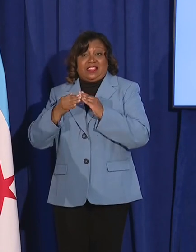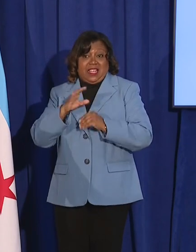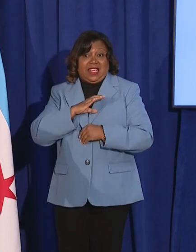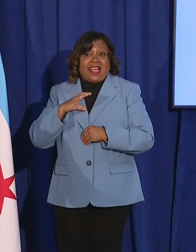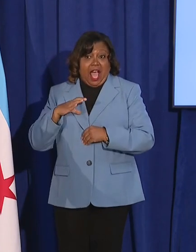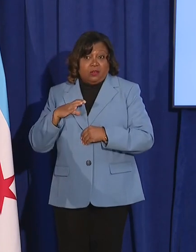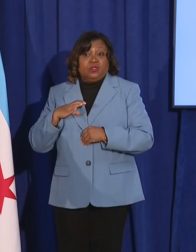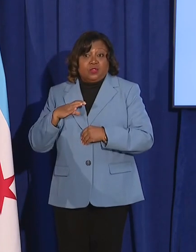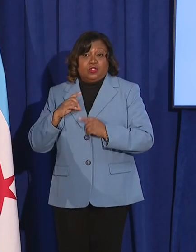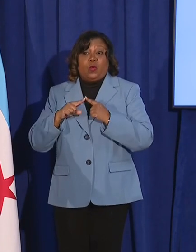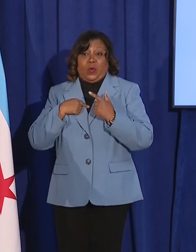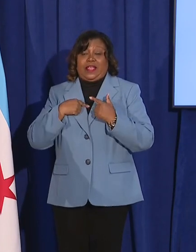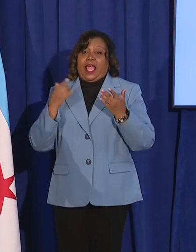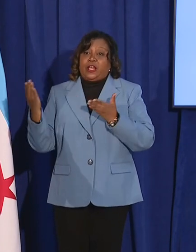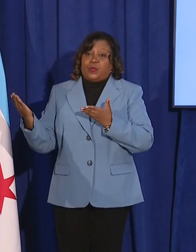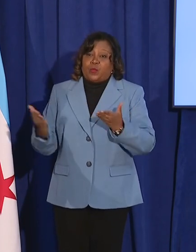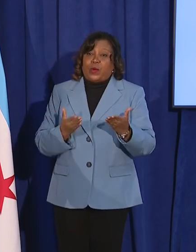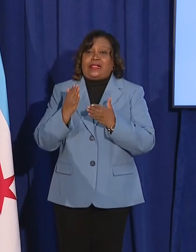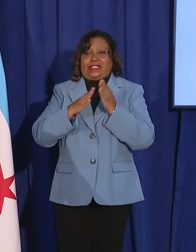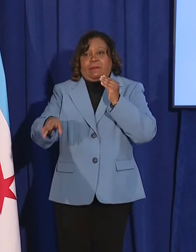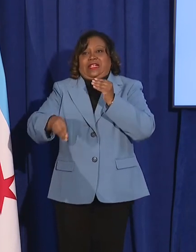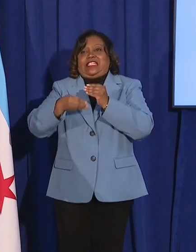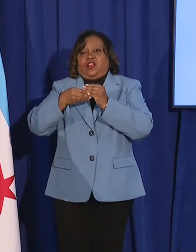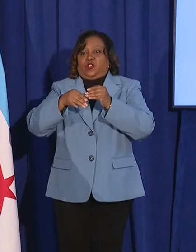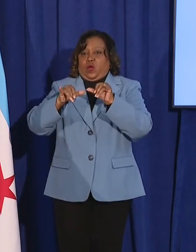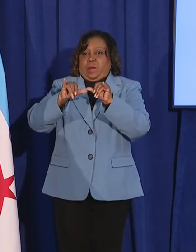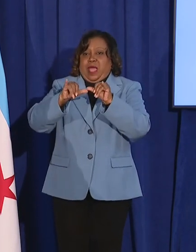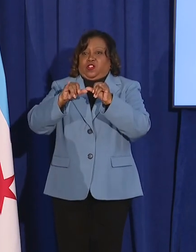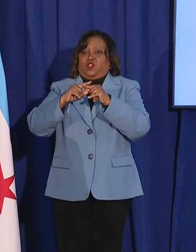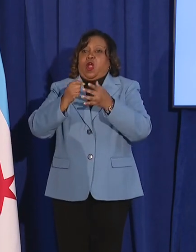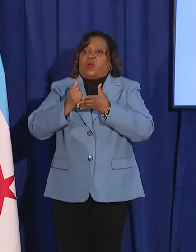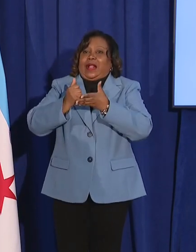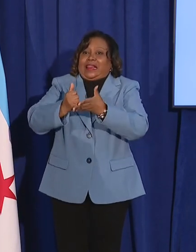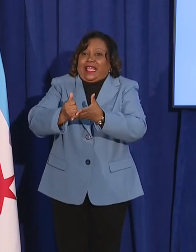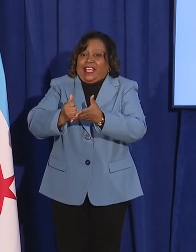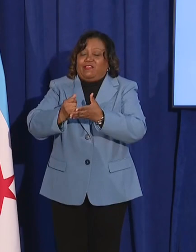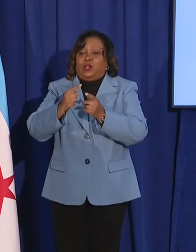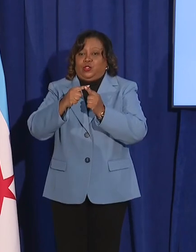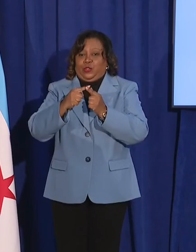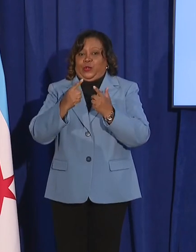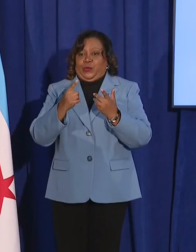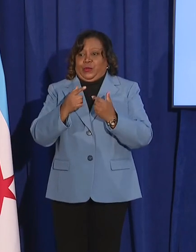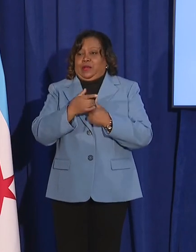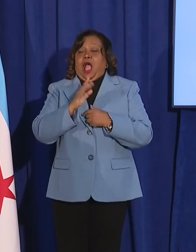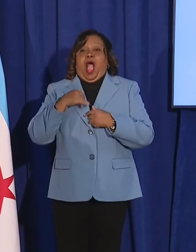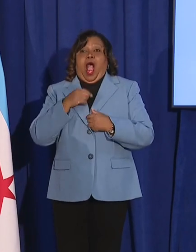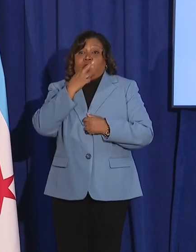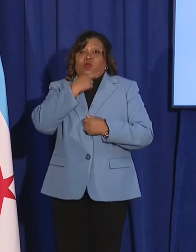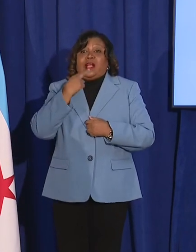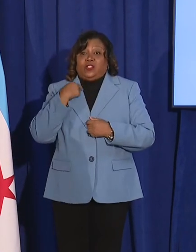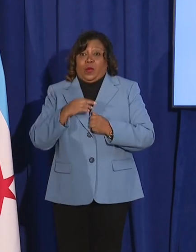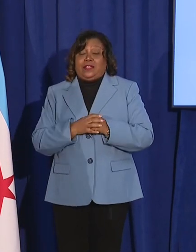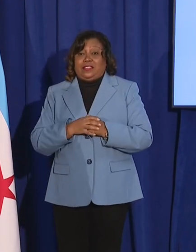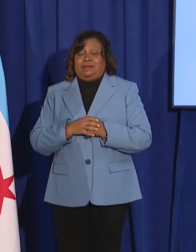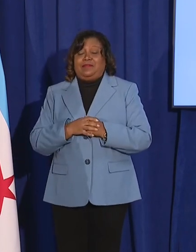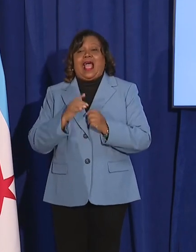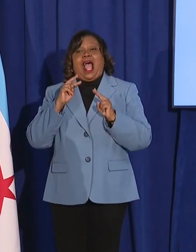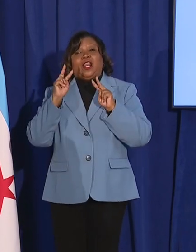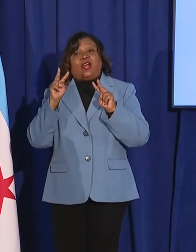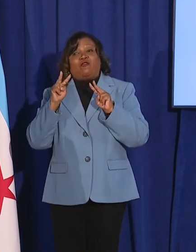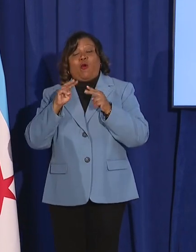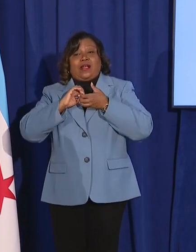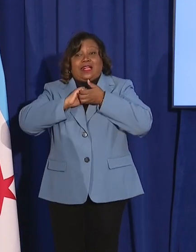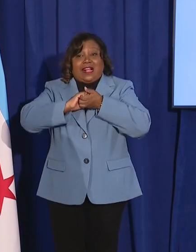councils, so we can bring some additional measure of relief to our restaurants. And I look